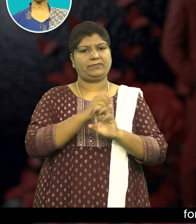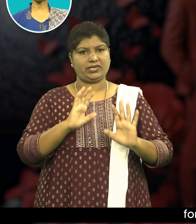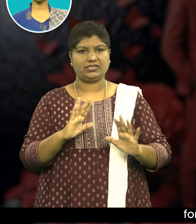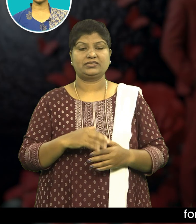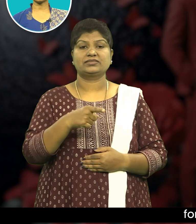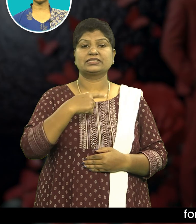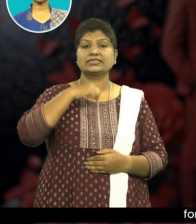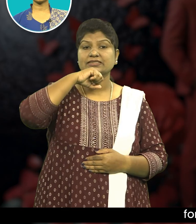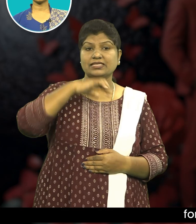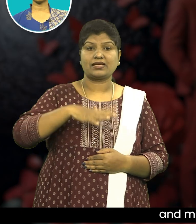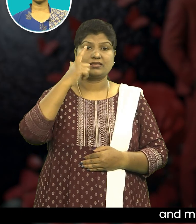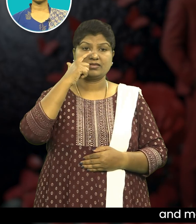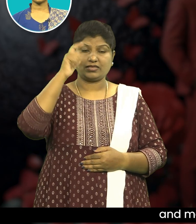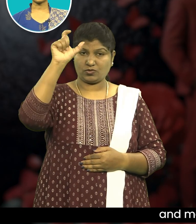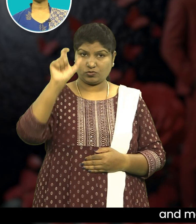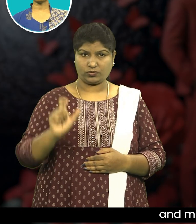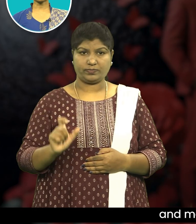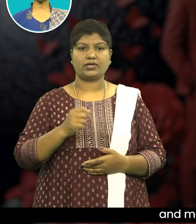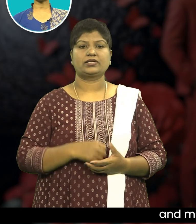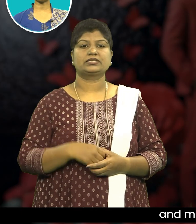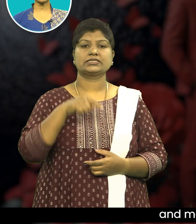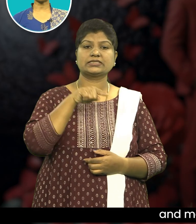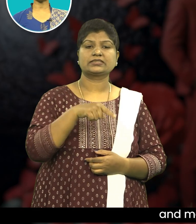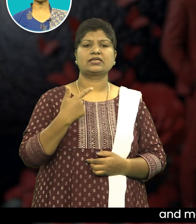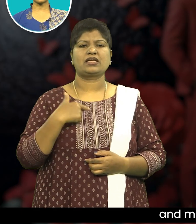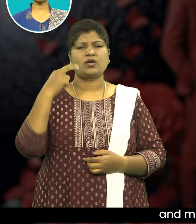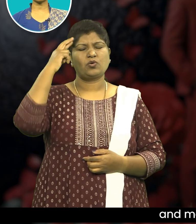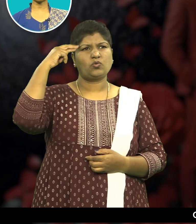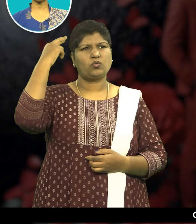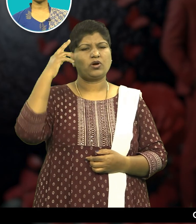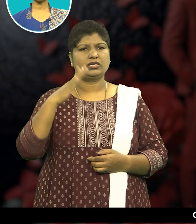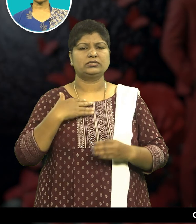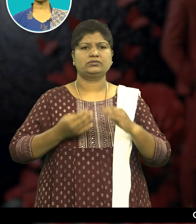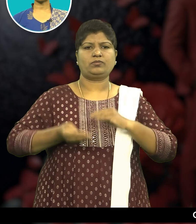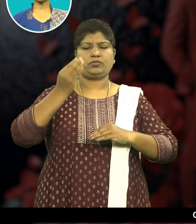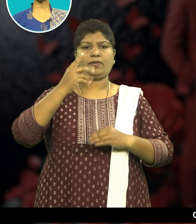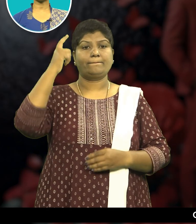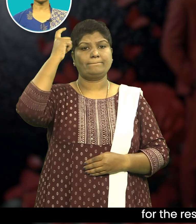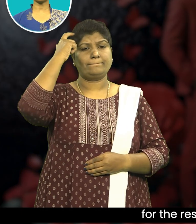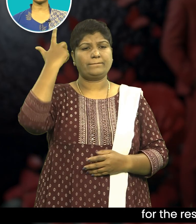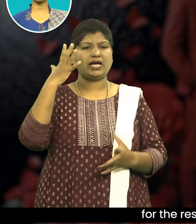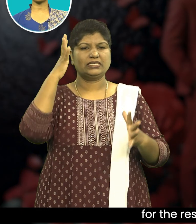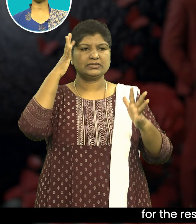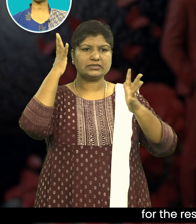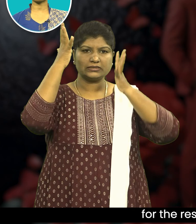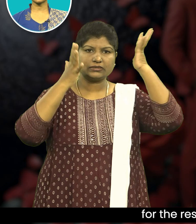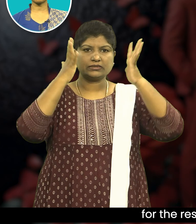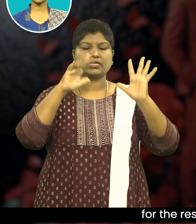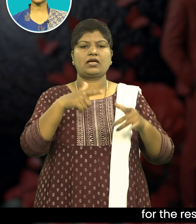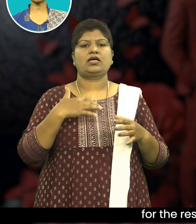for the young woman and may cause mental agony as she is not ready for